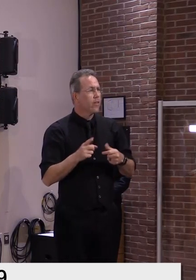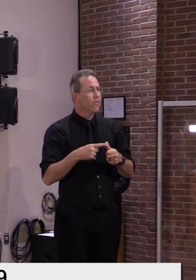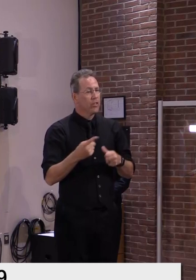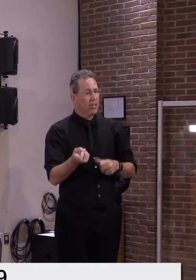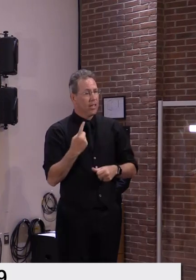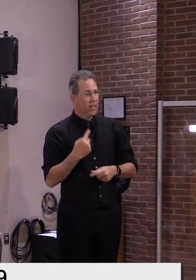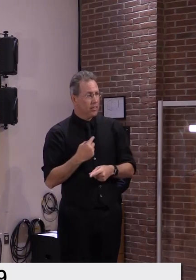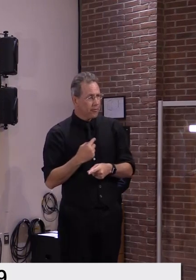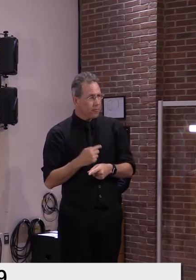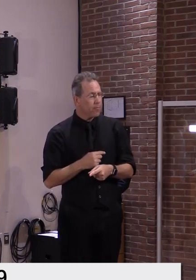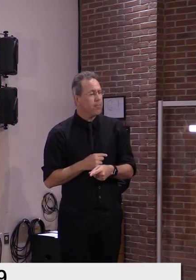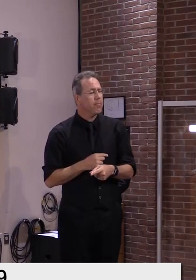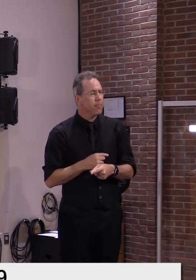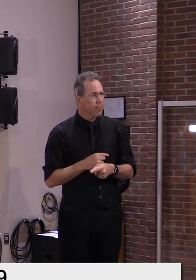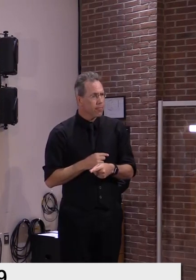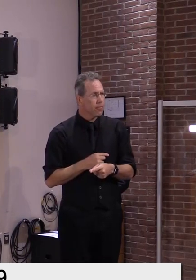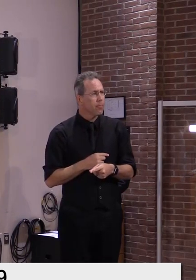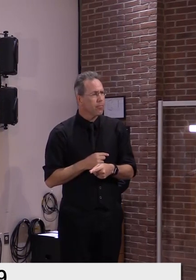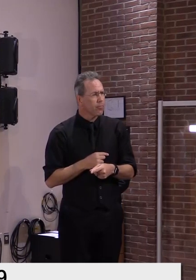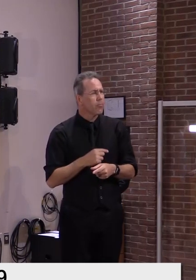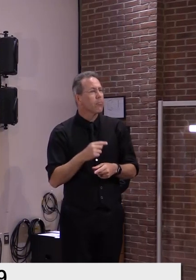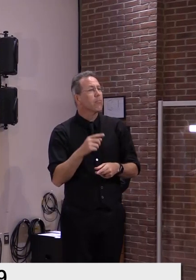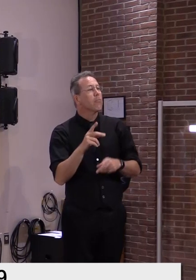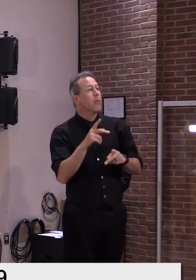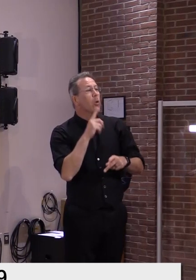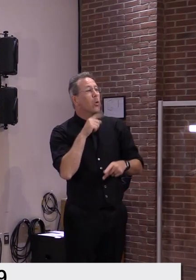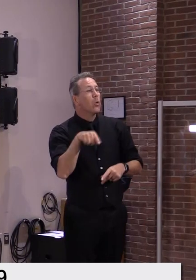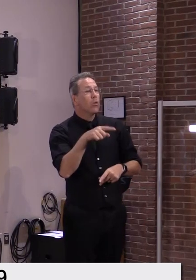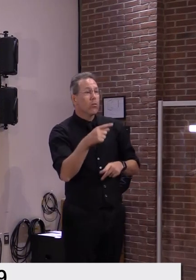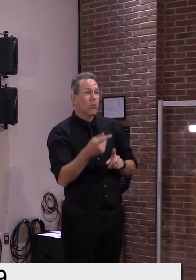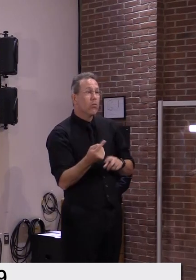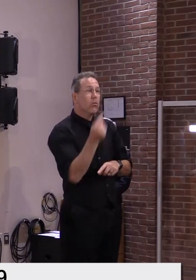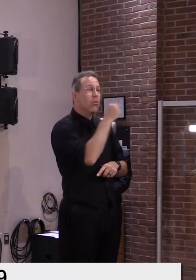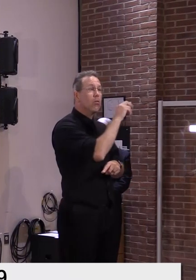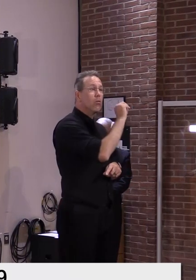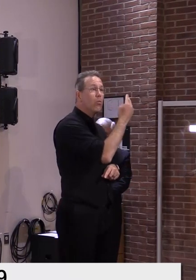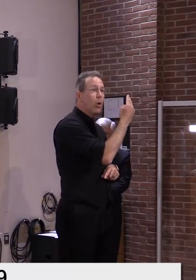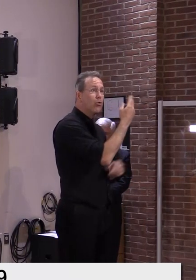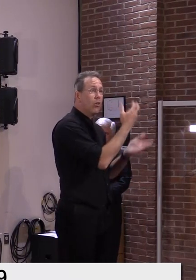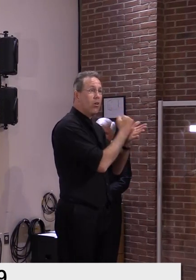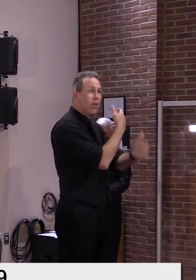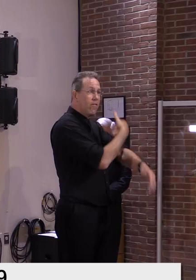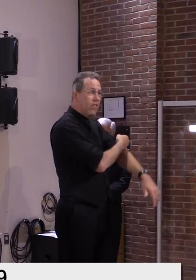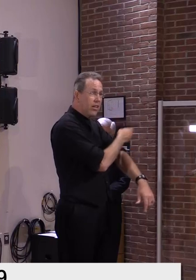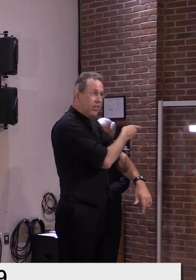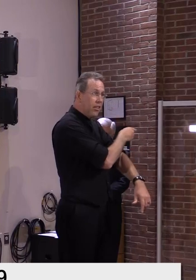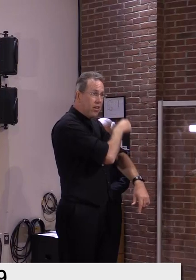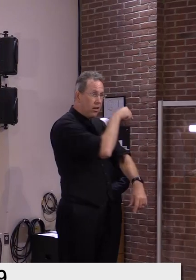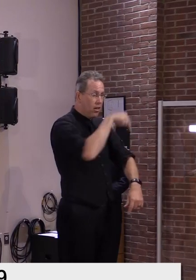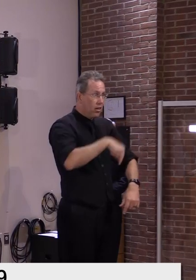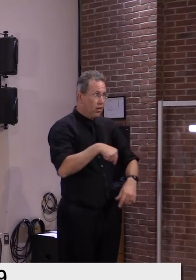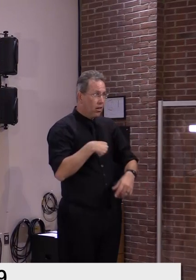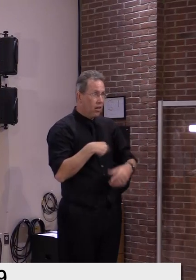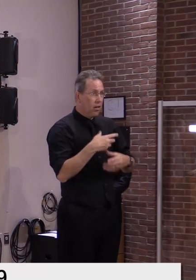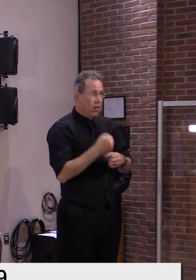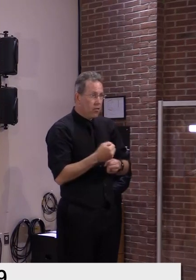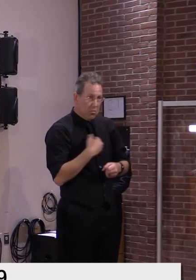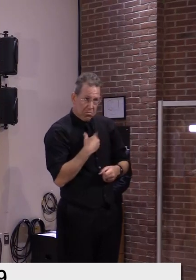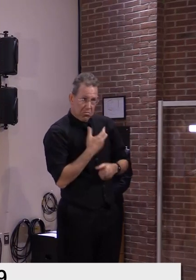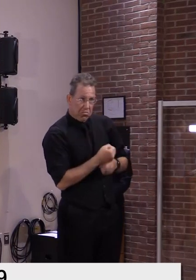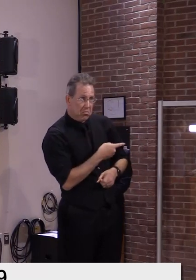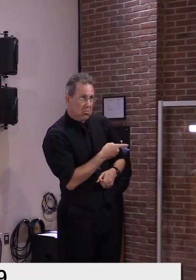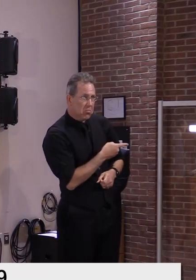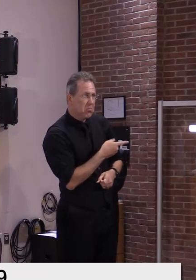regarding Vermonters vaccinated out of state? And we checked on this very early when we had the 1A